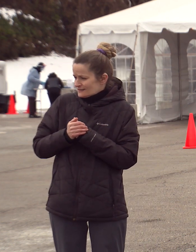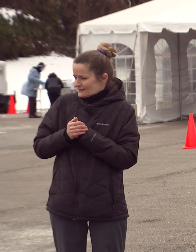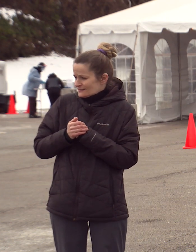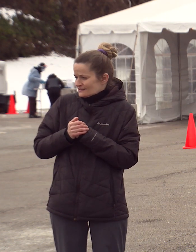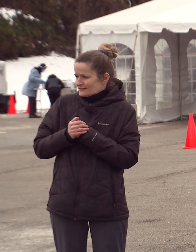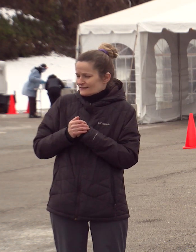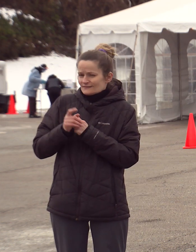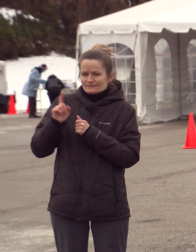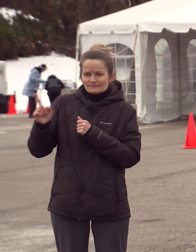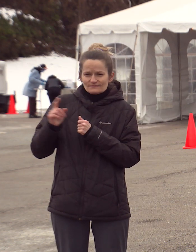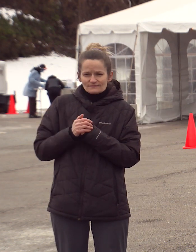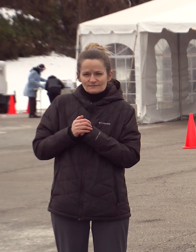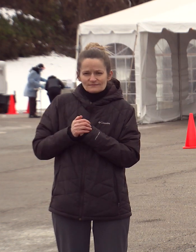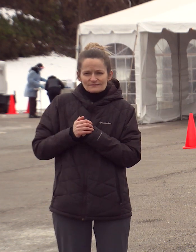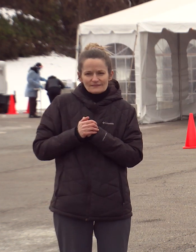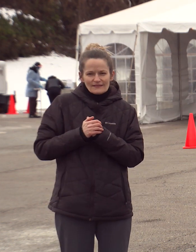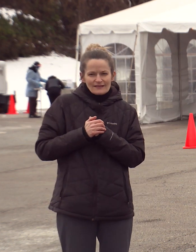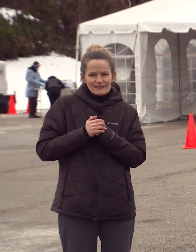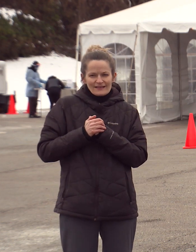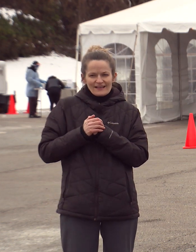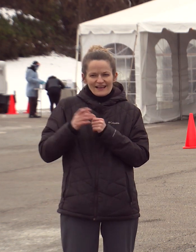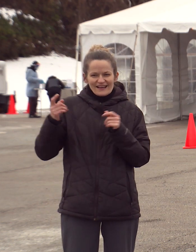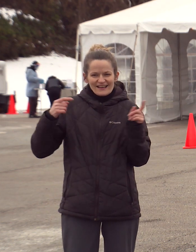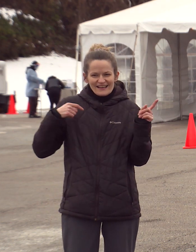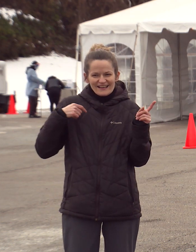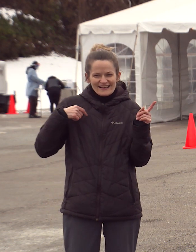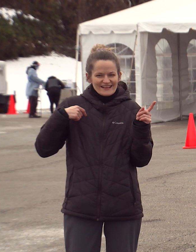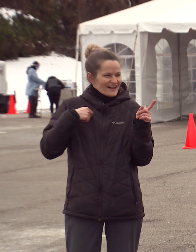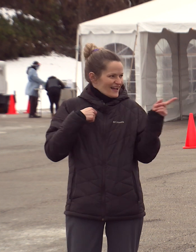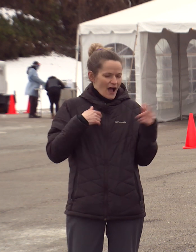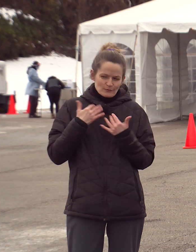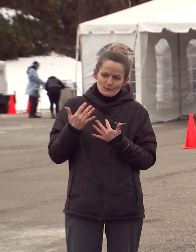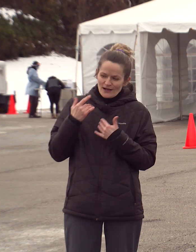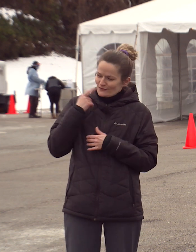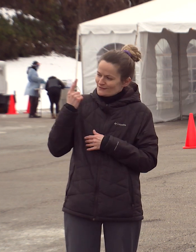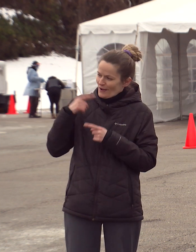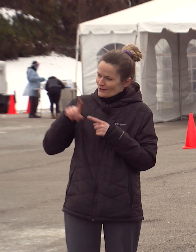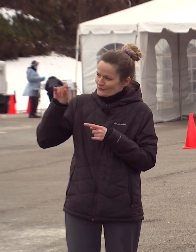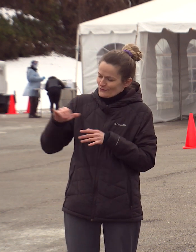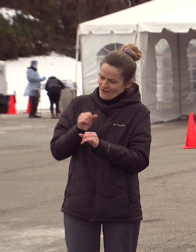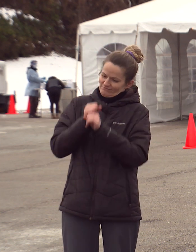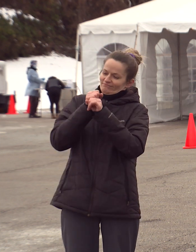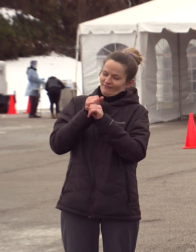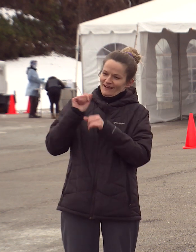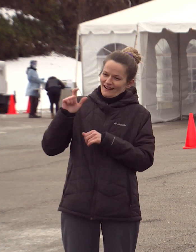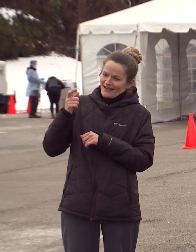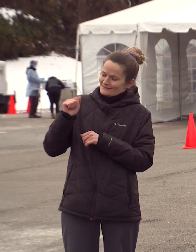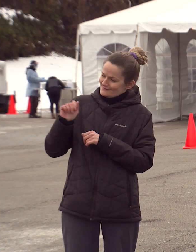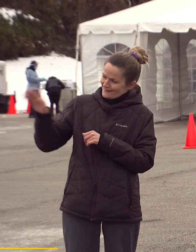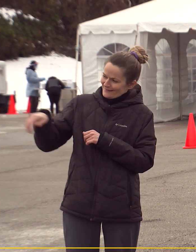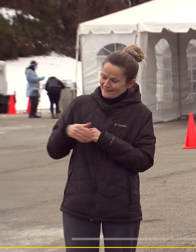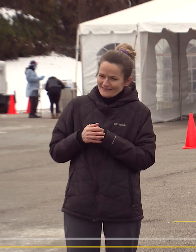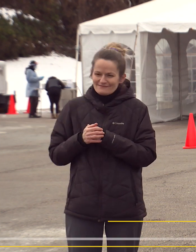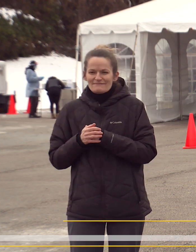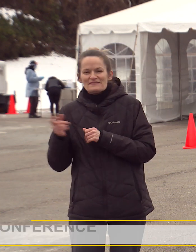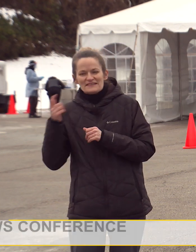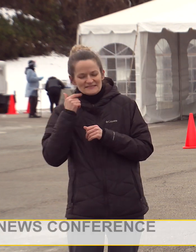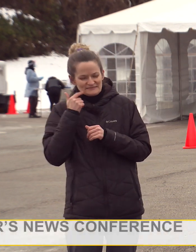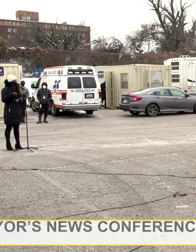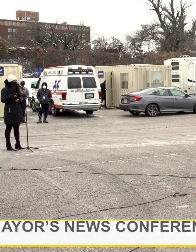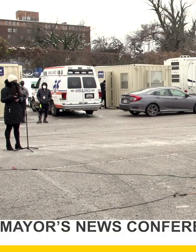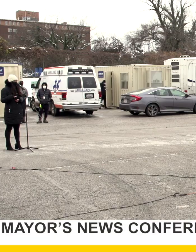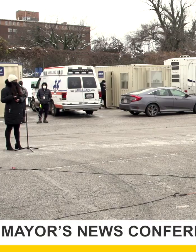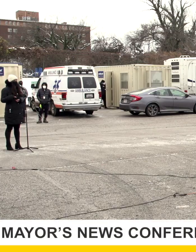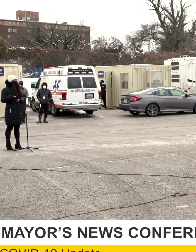I was waiting for somebody to do that, Alexa. Yeah, you're good. On topic. We started